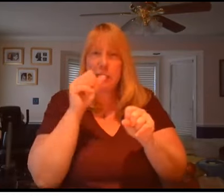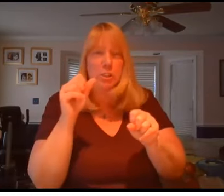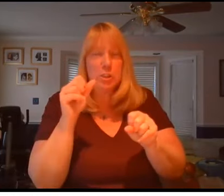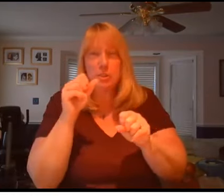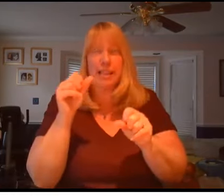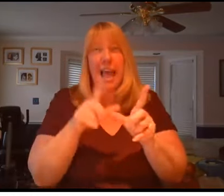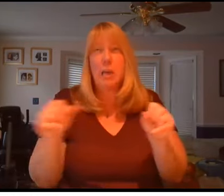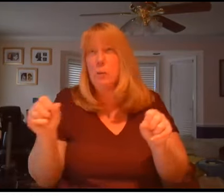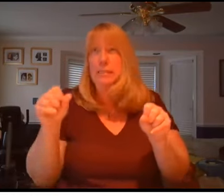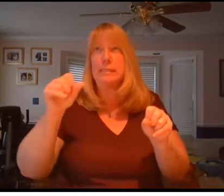means